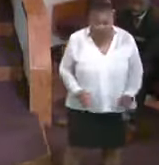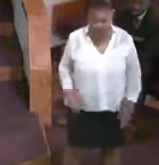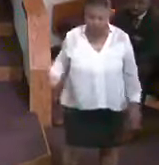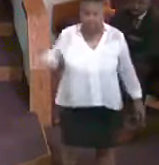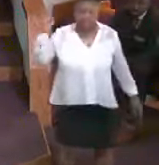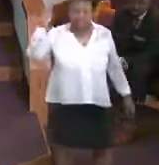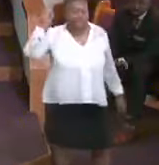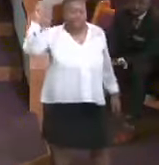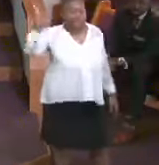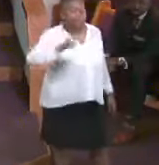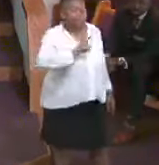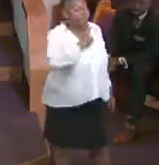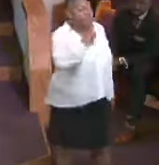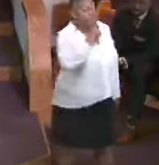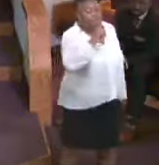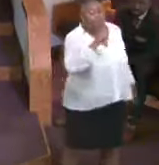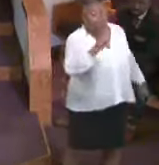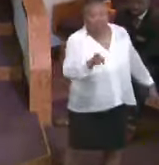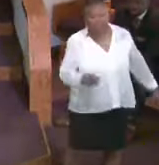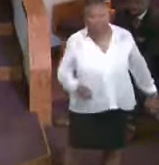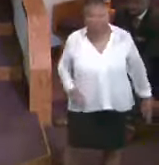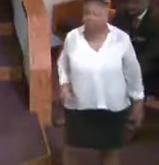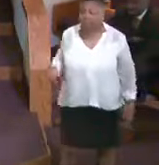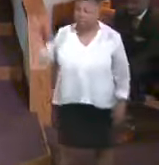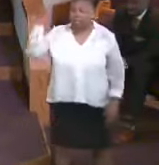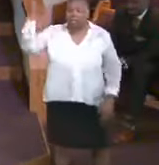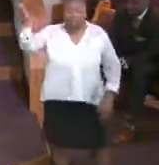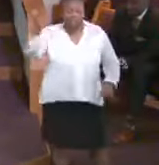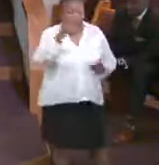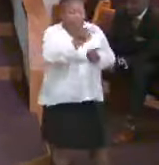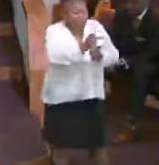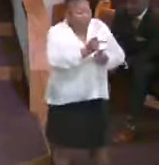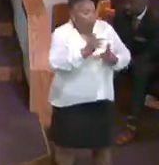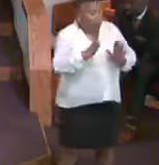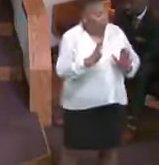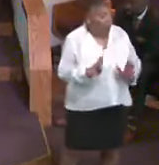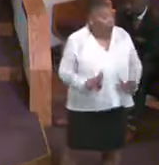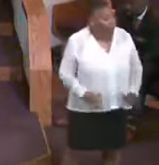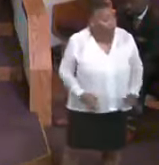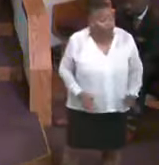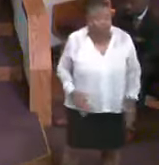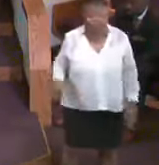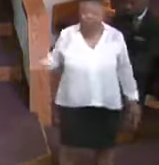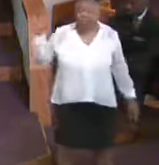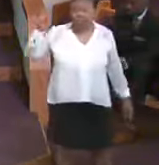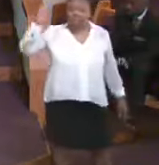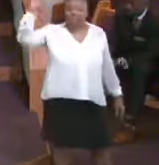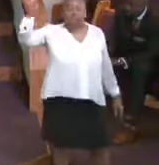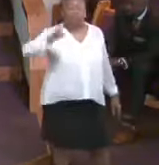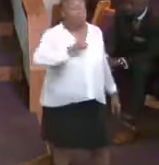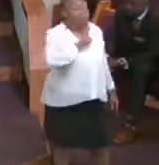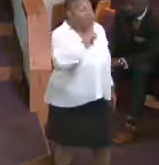Yes, he is. He's a keeper. Yes, he is. Yes,